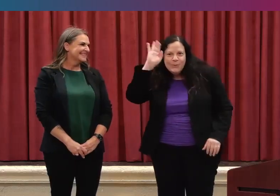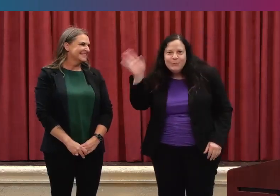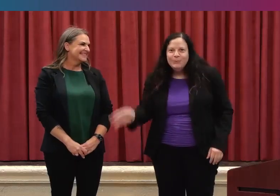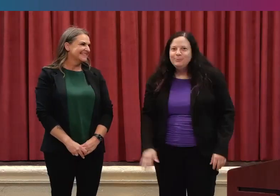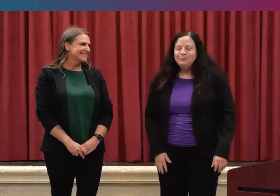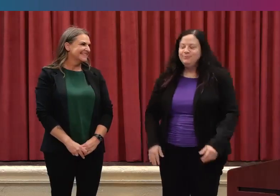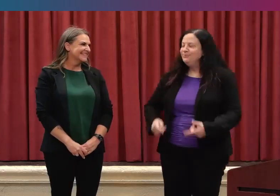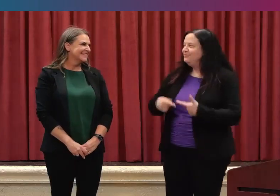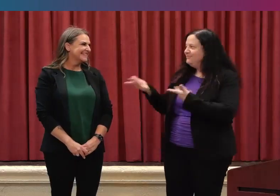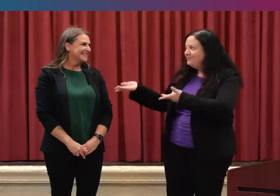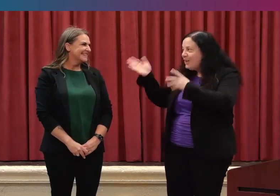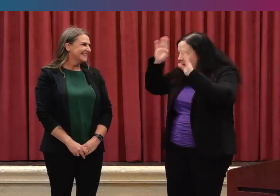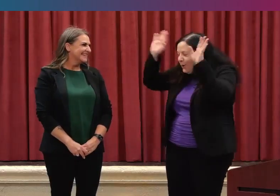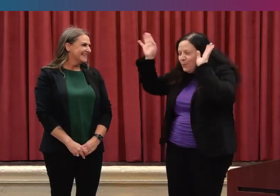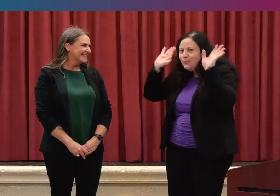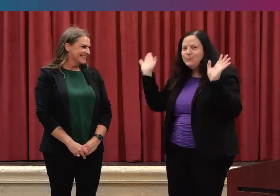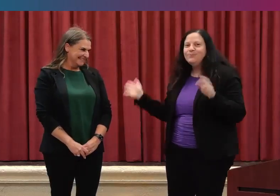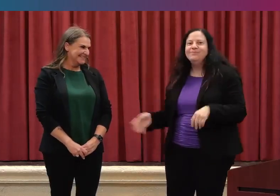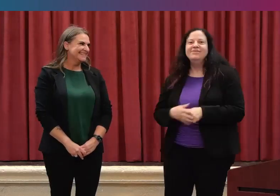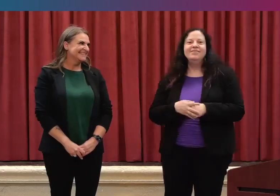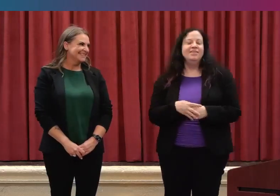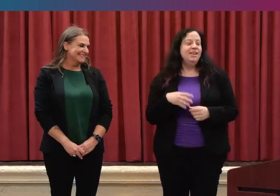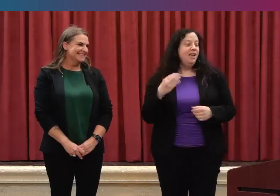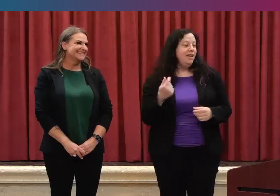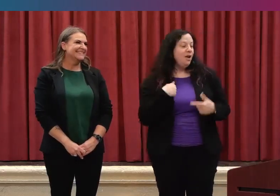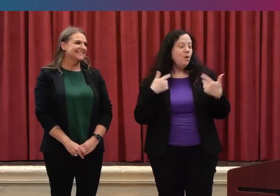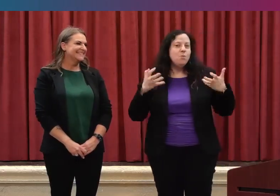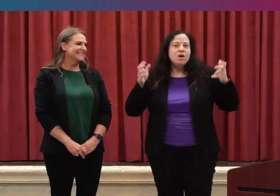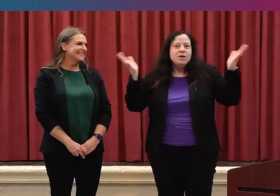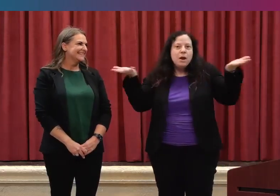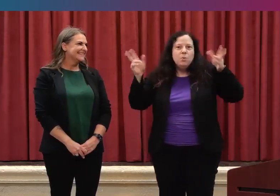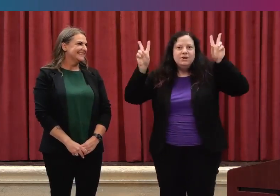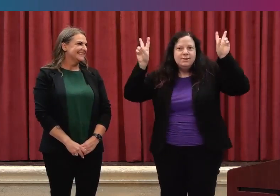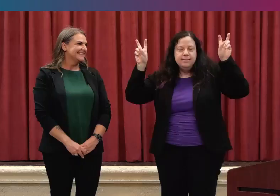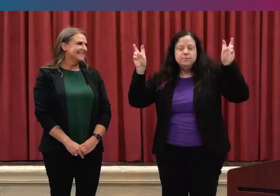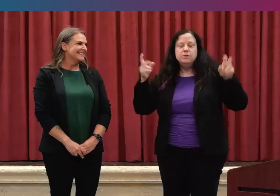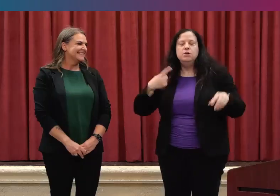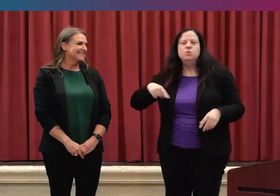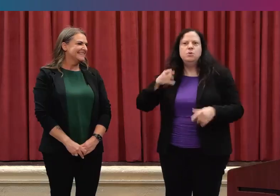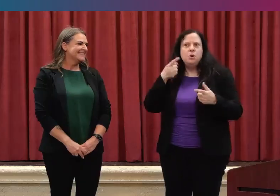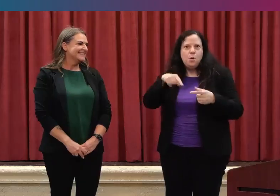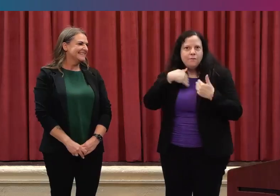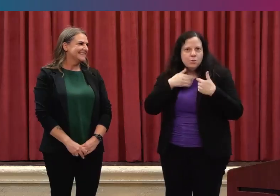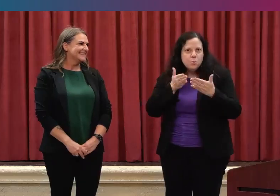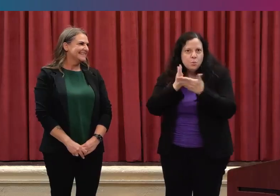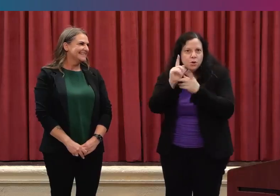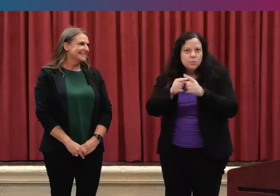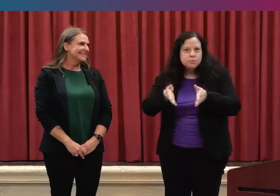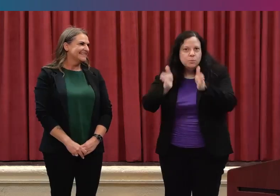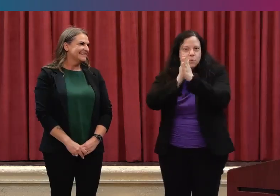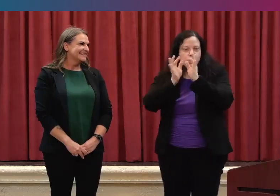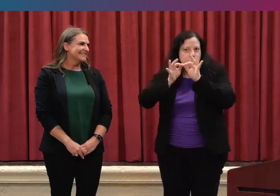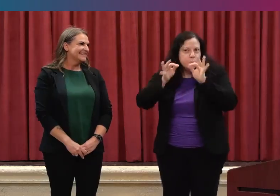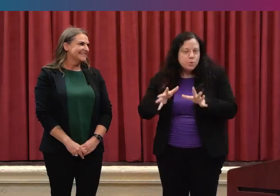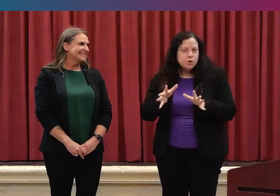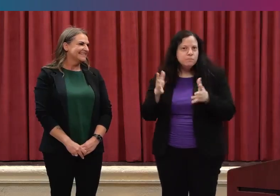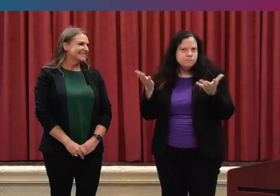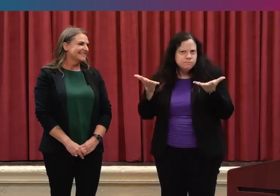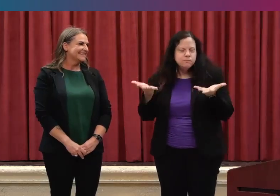Hello and good afternoon, everyone. Hello, hello. I want to take our topic today. You have the rights to